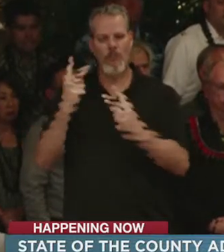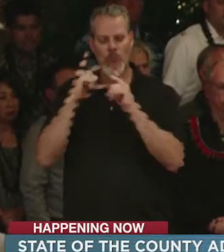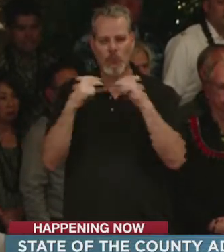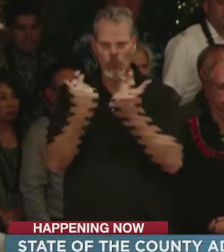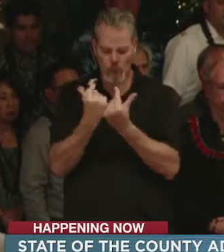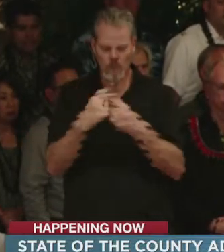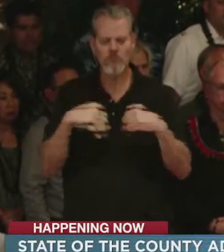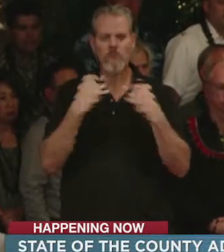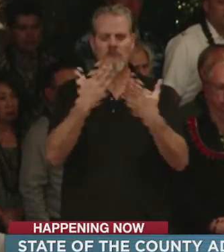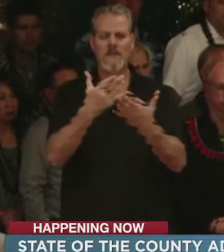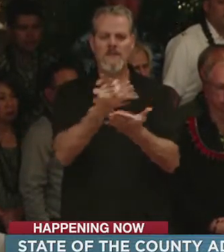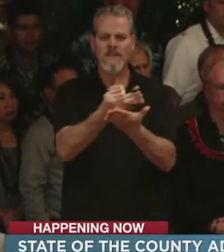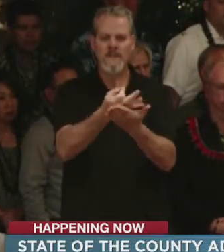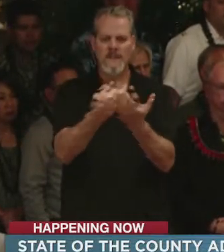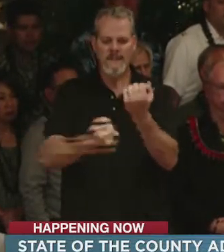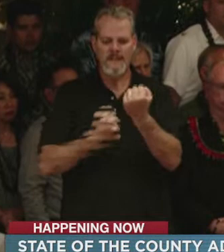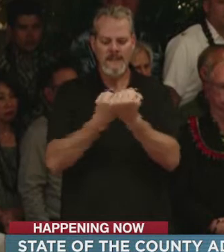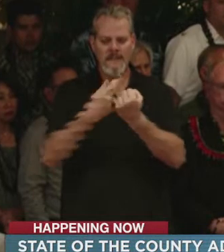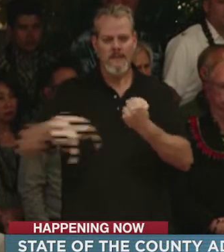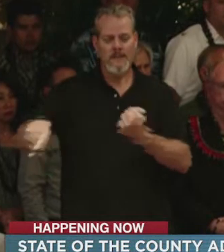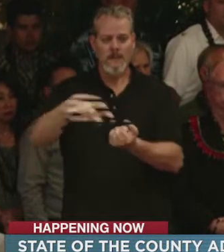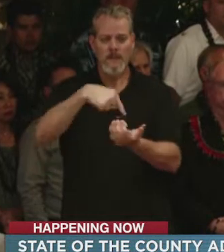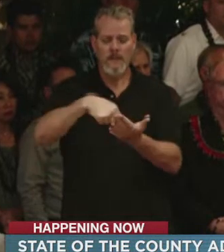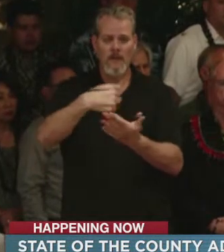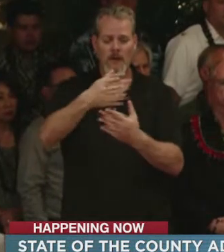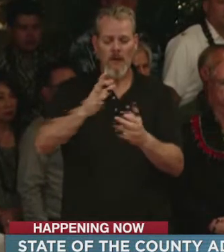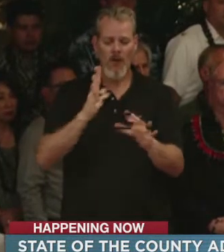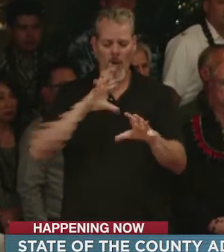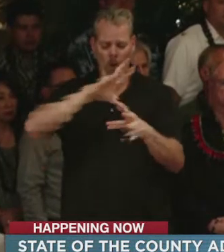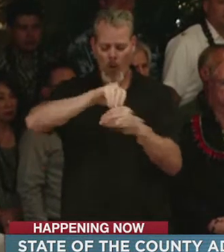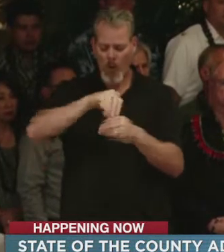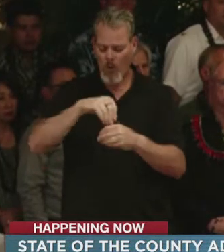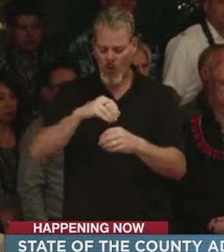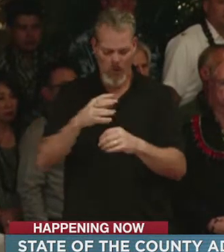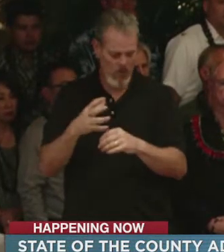its home and house trust funds totaling